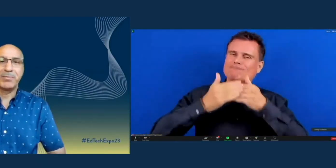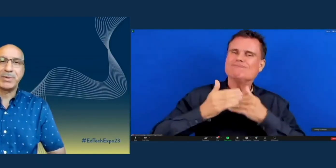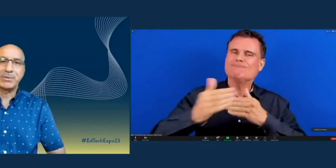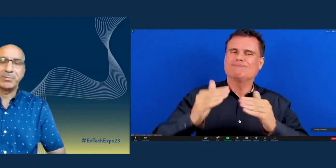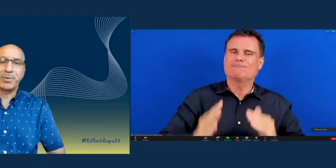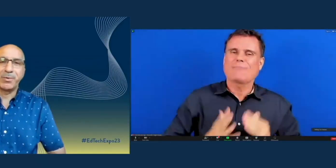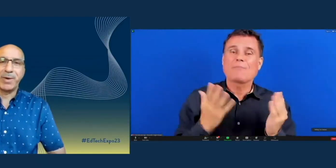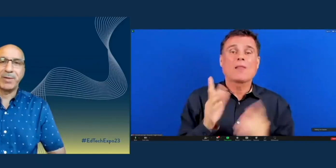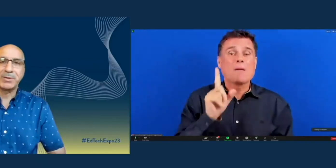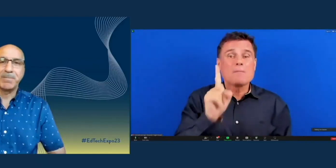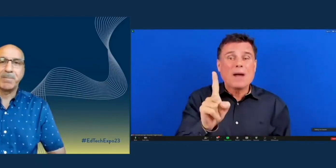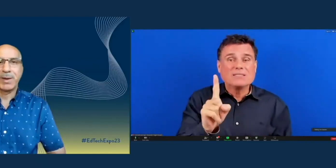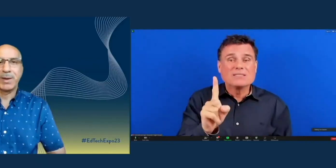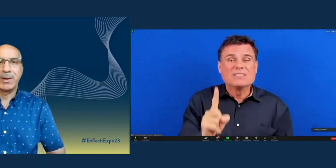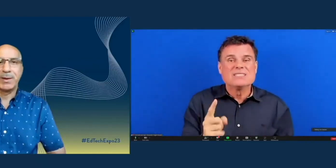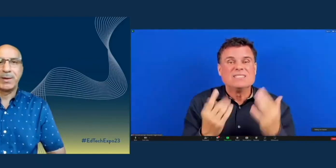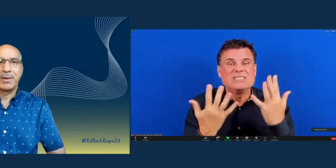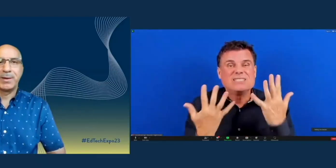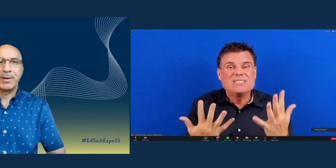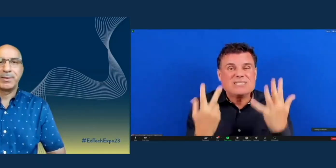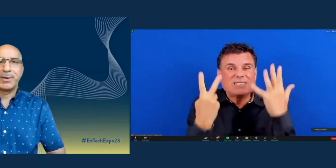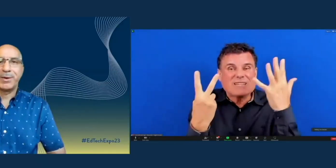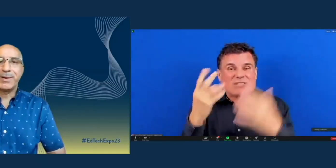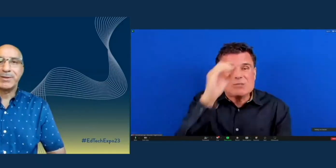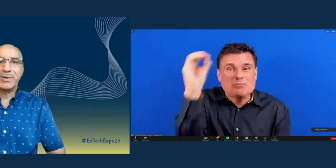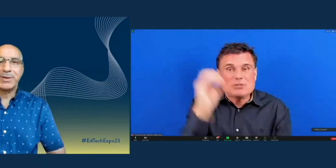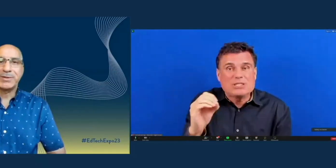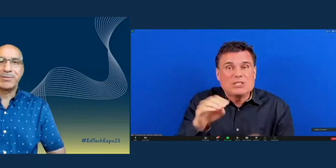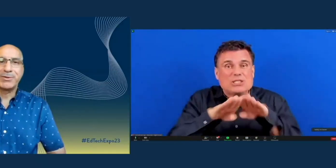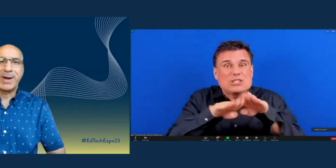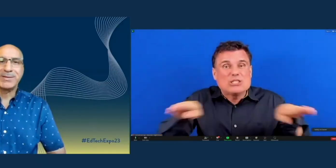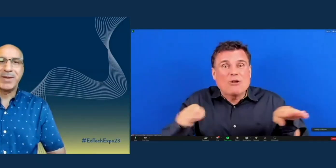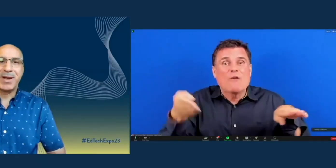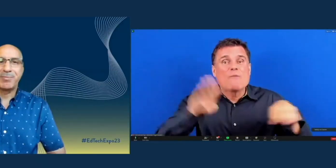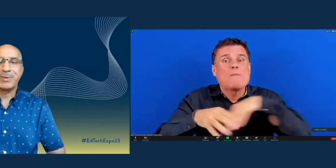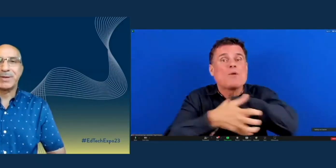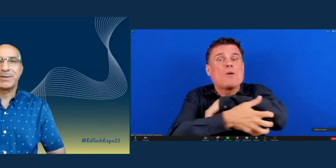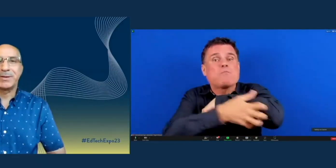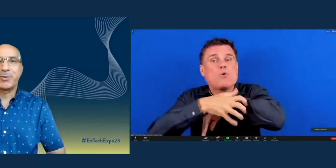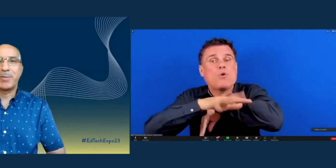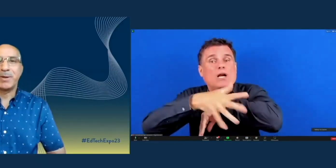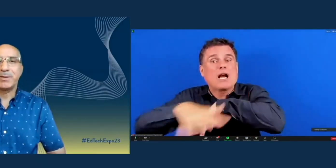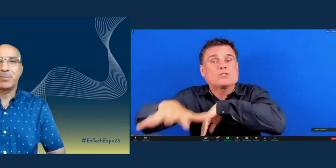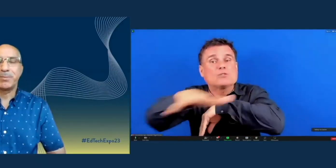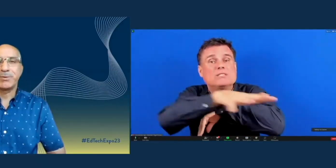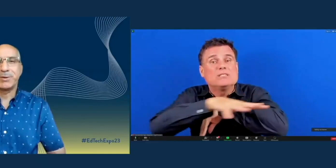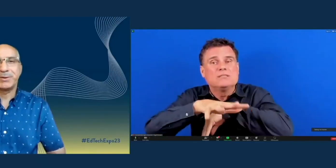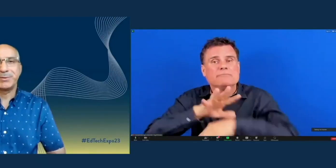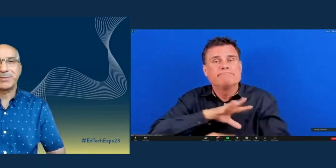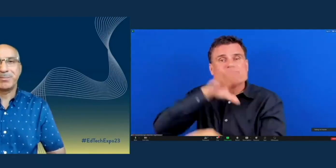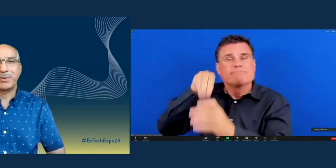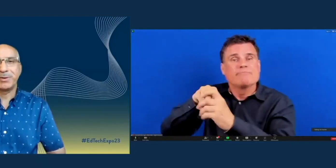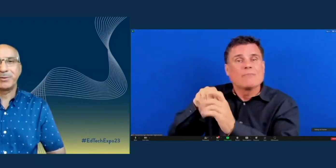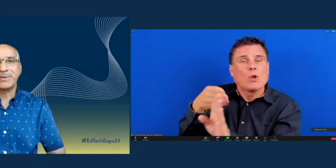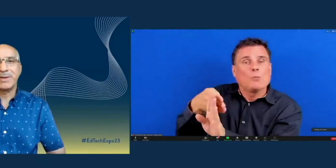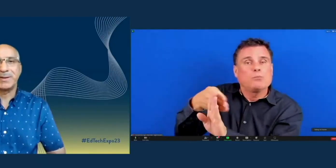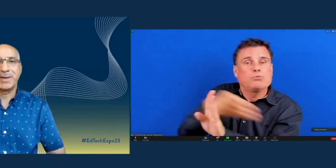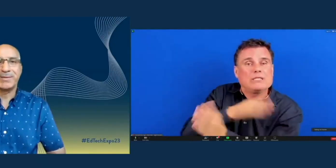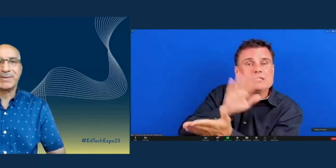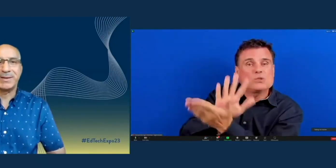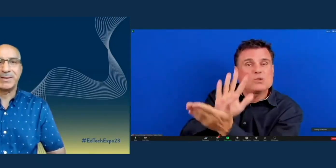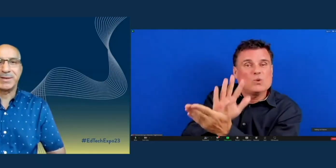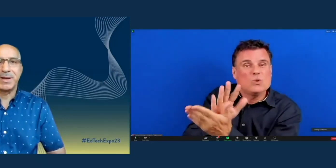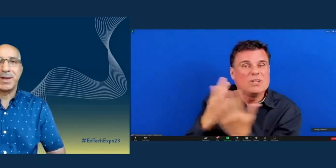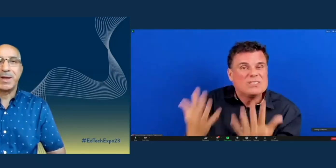in preschool programs. The earliest years of a child's life present a tremendous opportunity to support literacy and